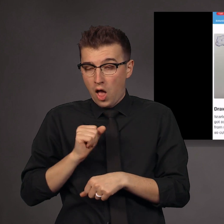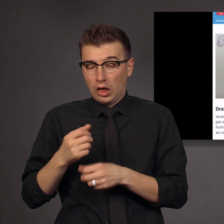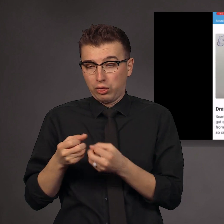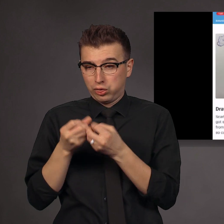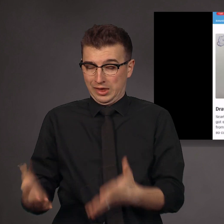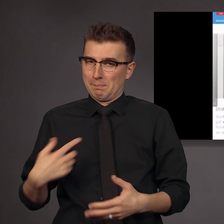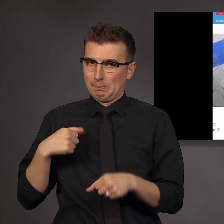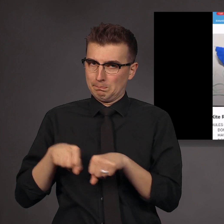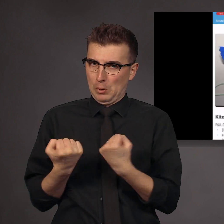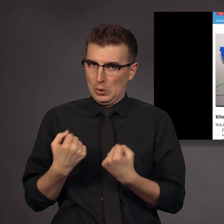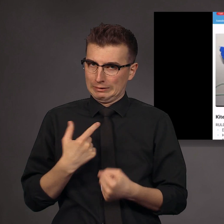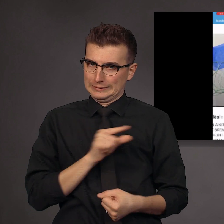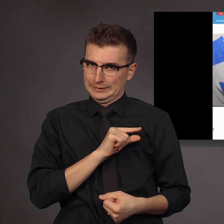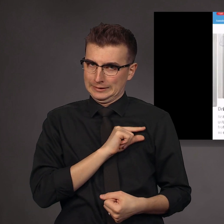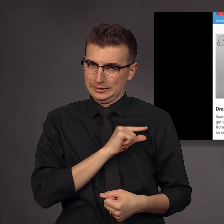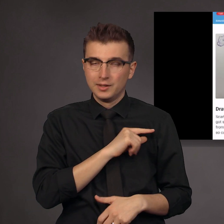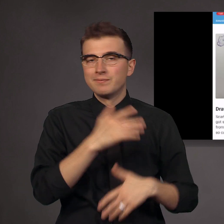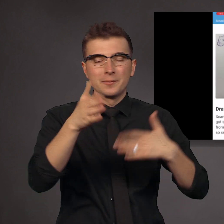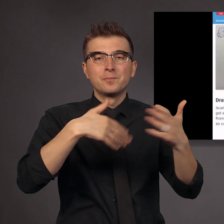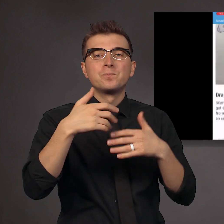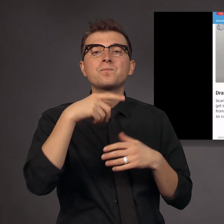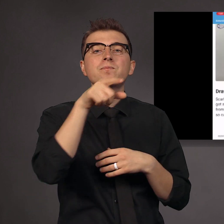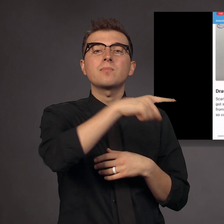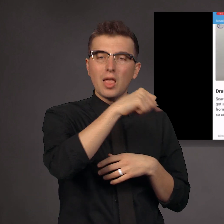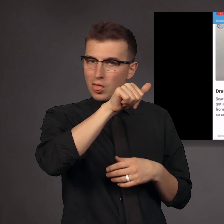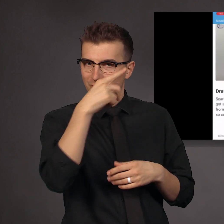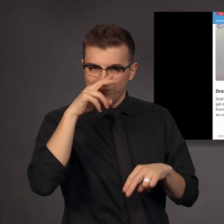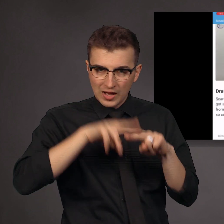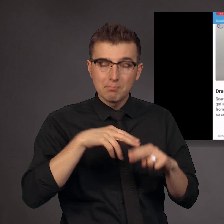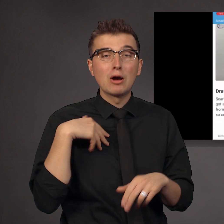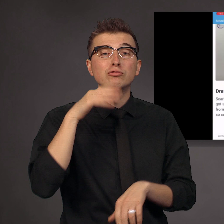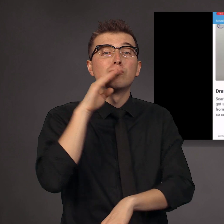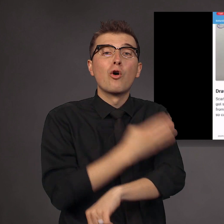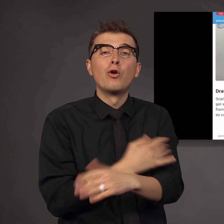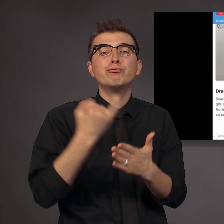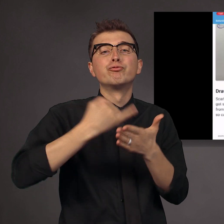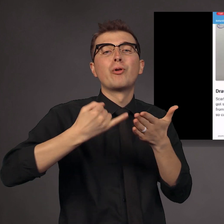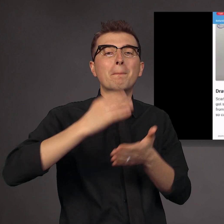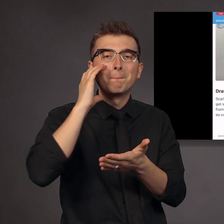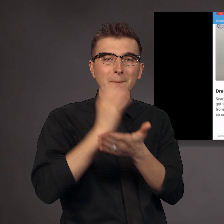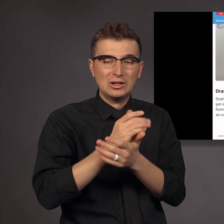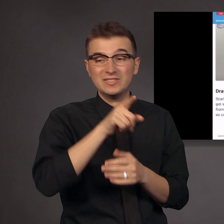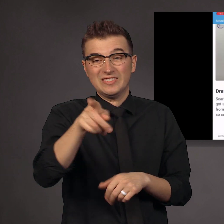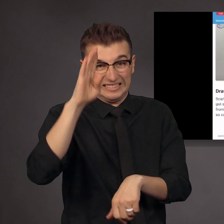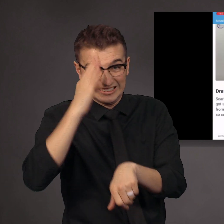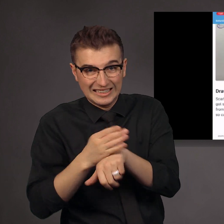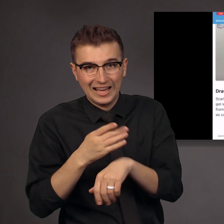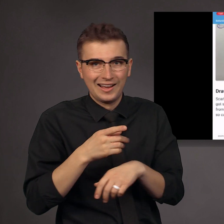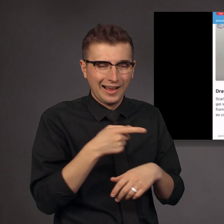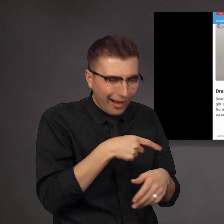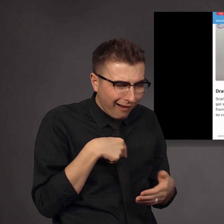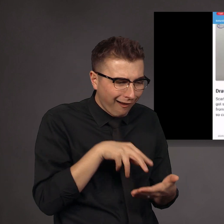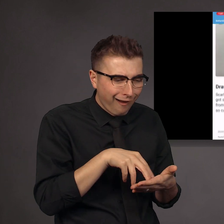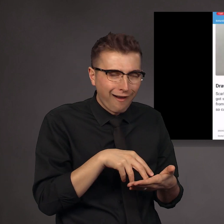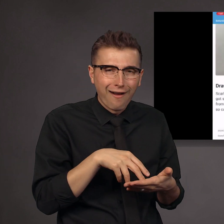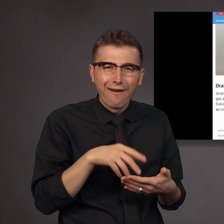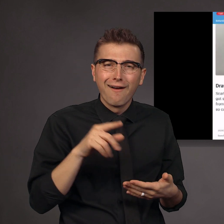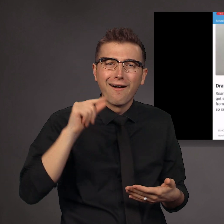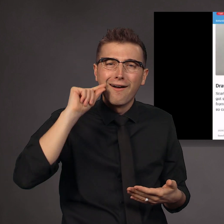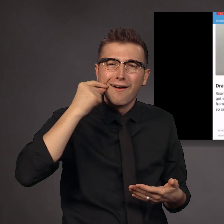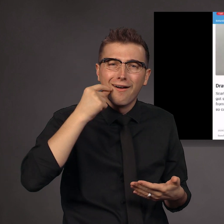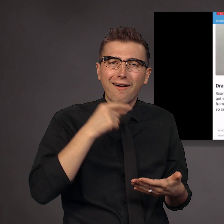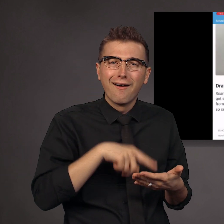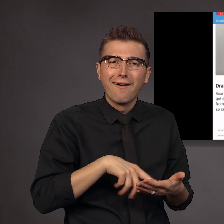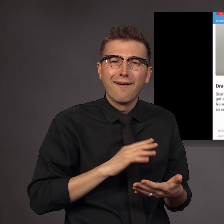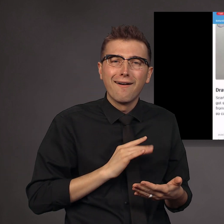are. This one's fun. My daughter drew a picture of my son, and this was so fun for us.